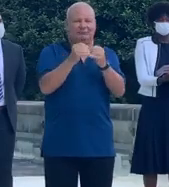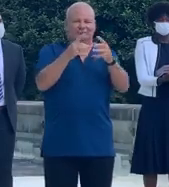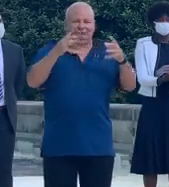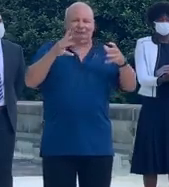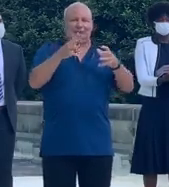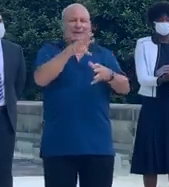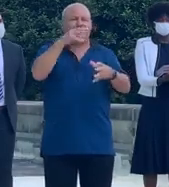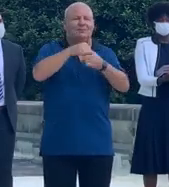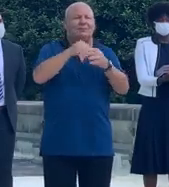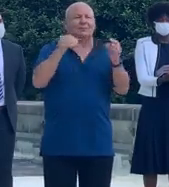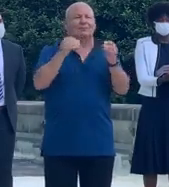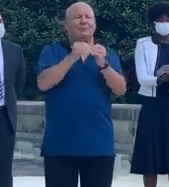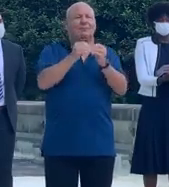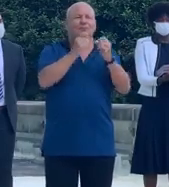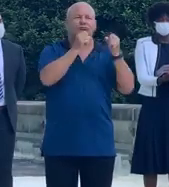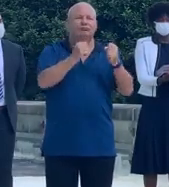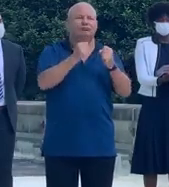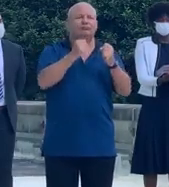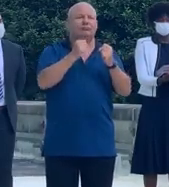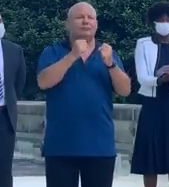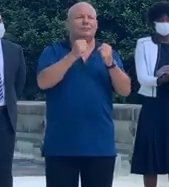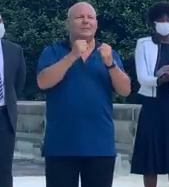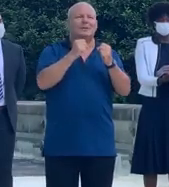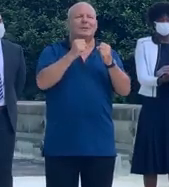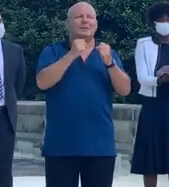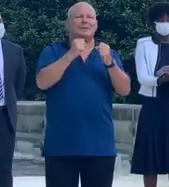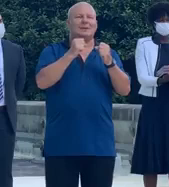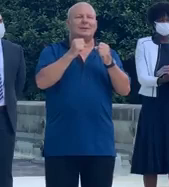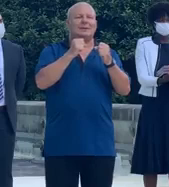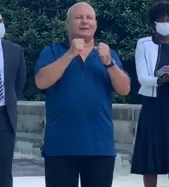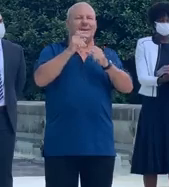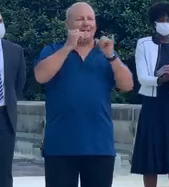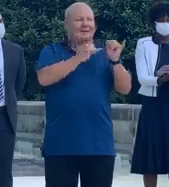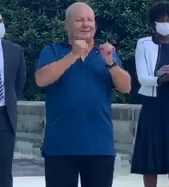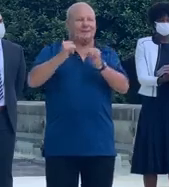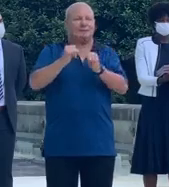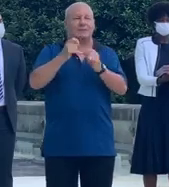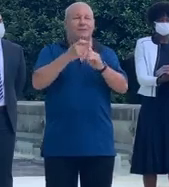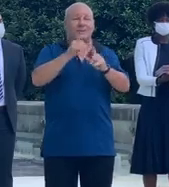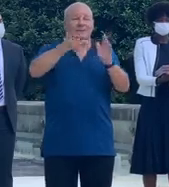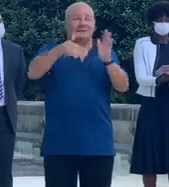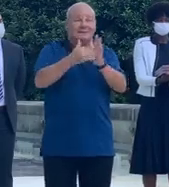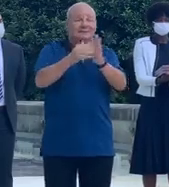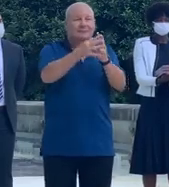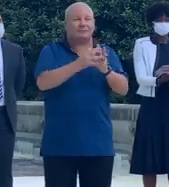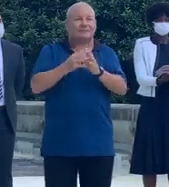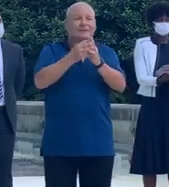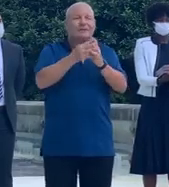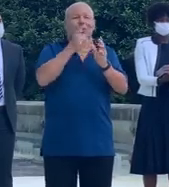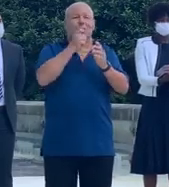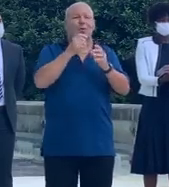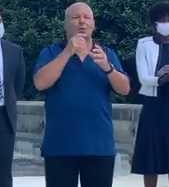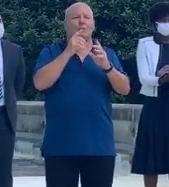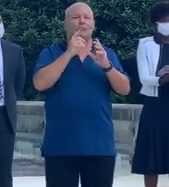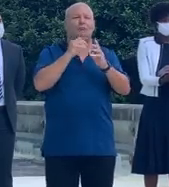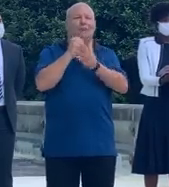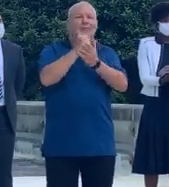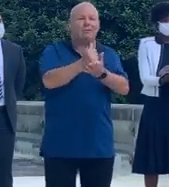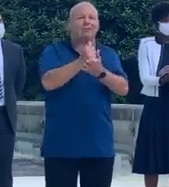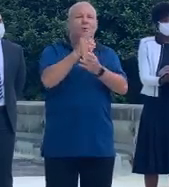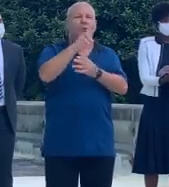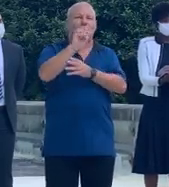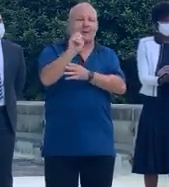robust presence of individuals from Central American nations who have contributed to the rebuilding of this great